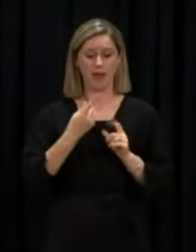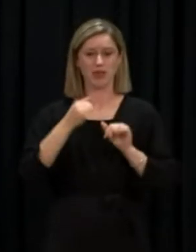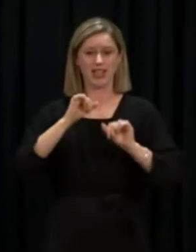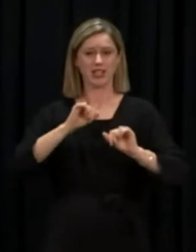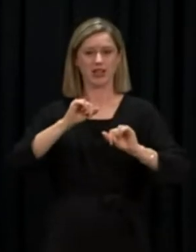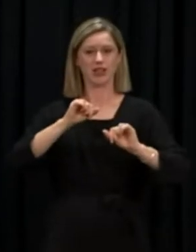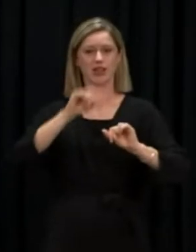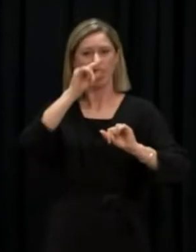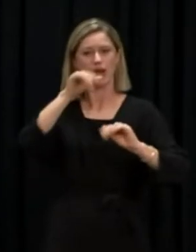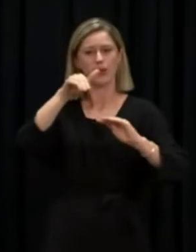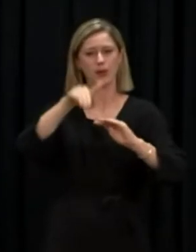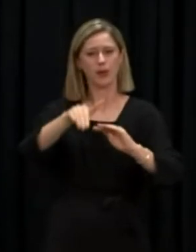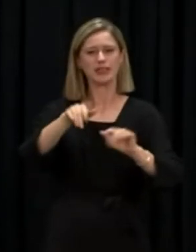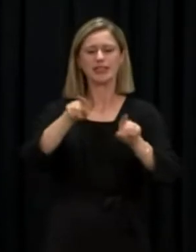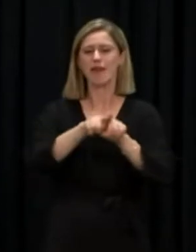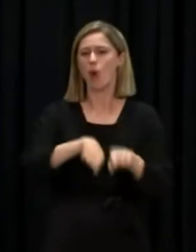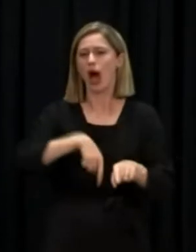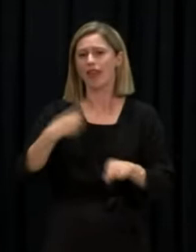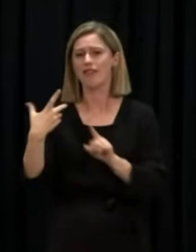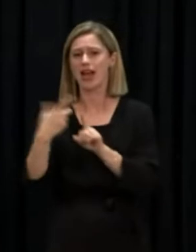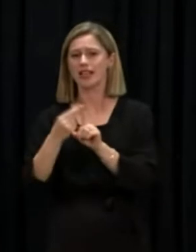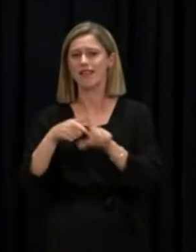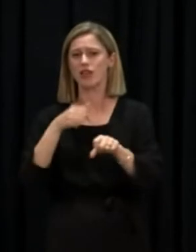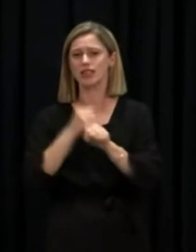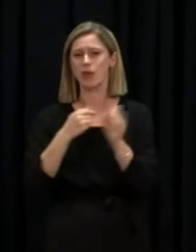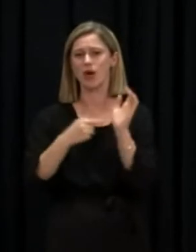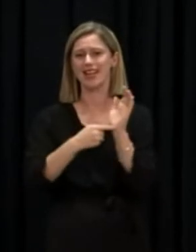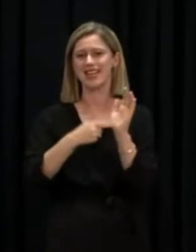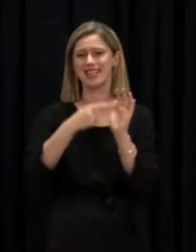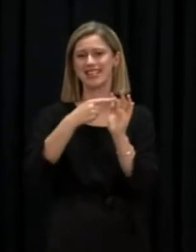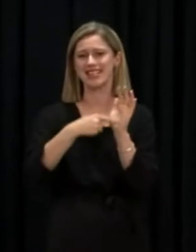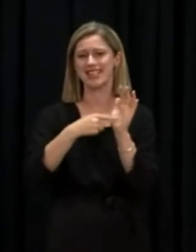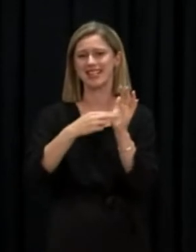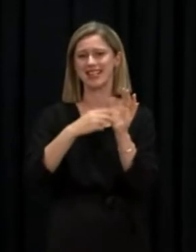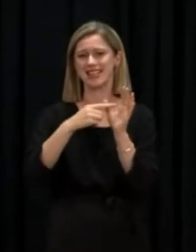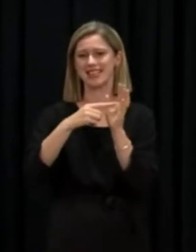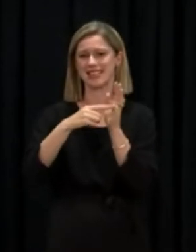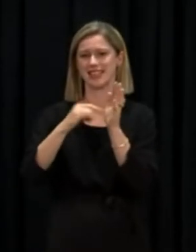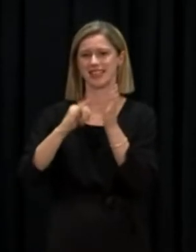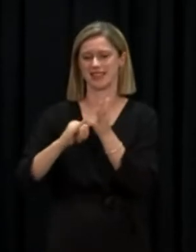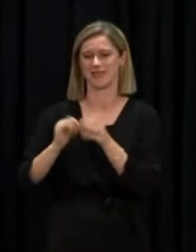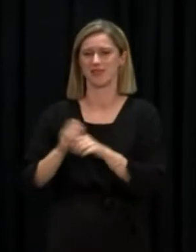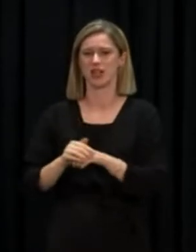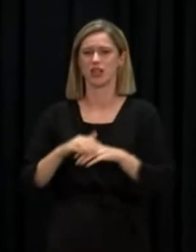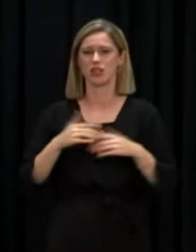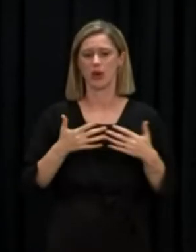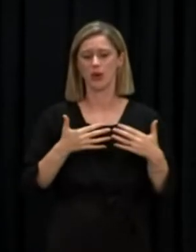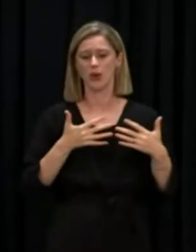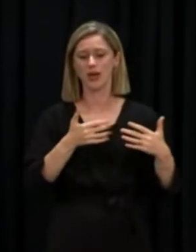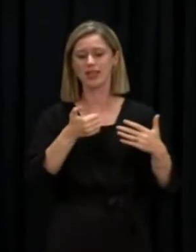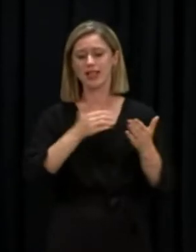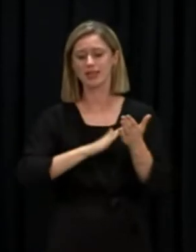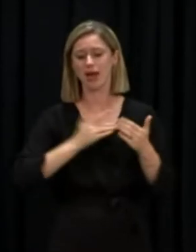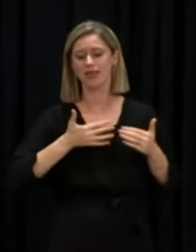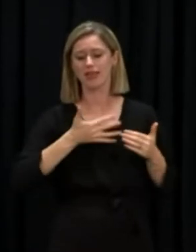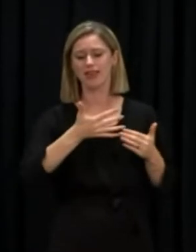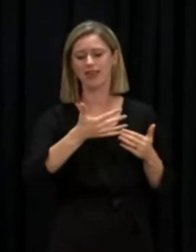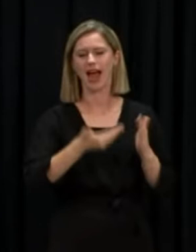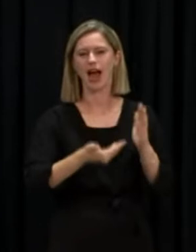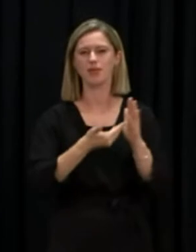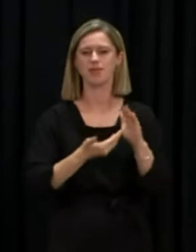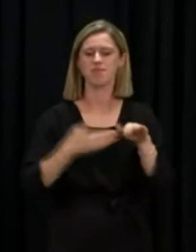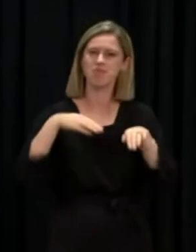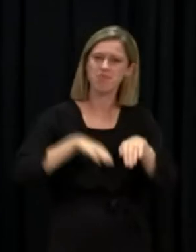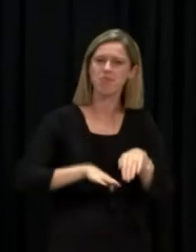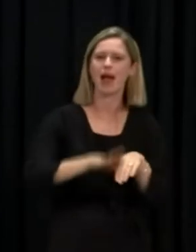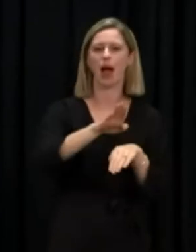likes of tetanus boosters. The science has shown us that providing a booster 6 months after the primary course essentially tops up immunity levels